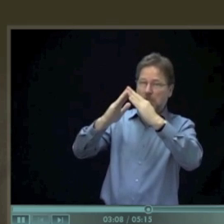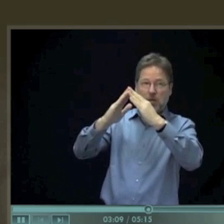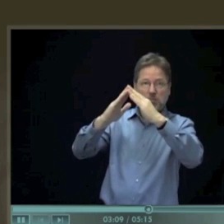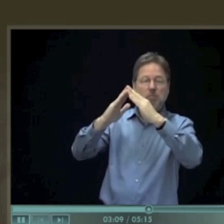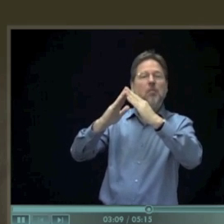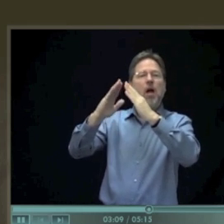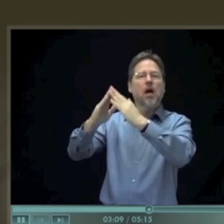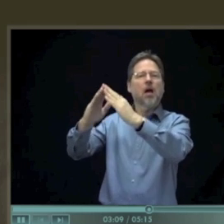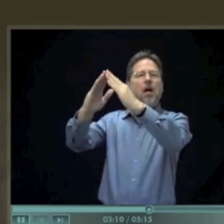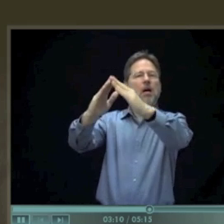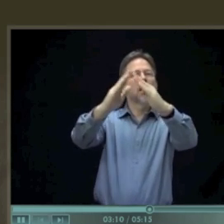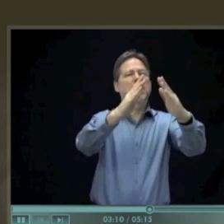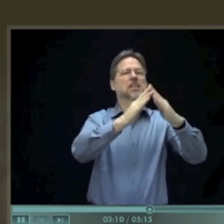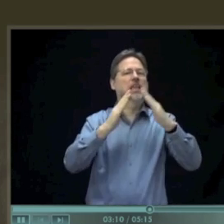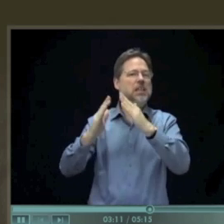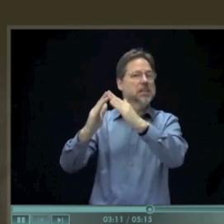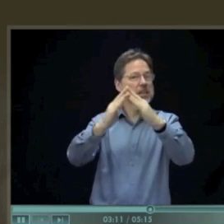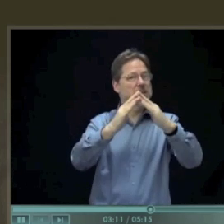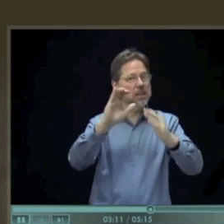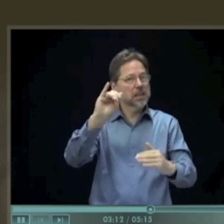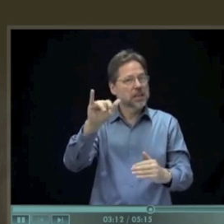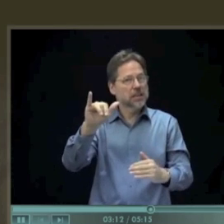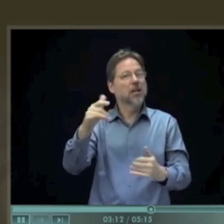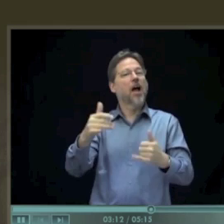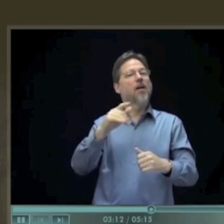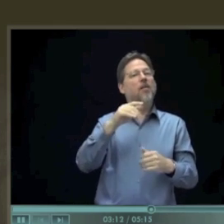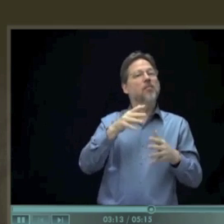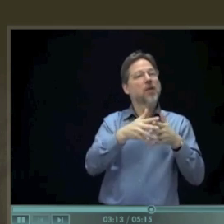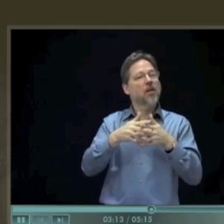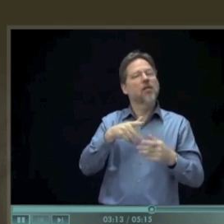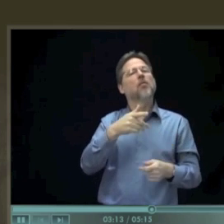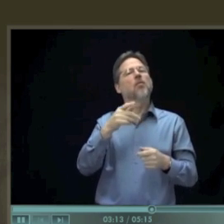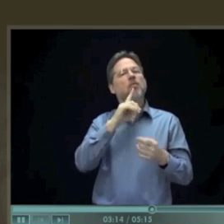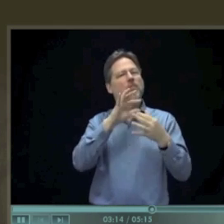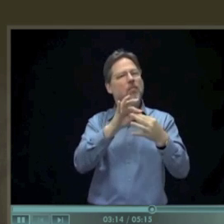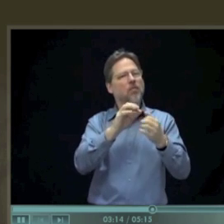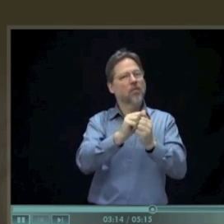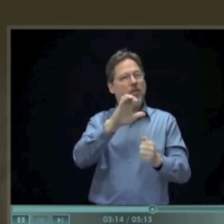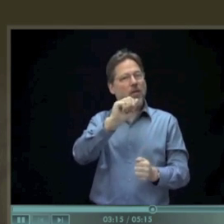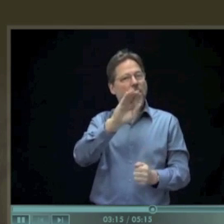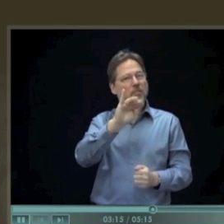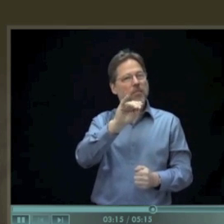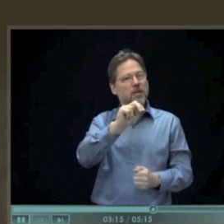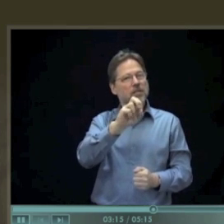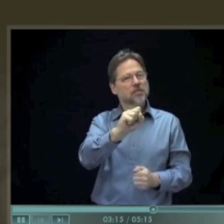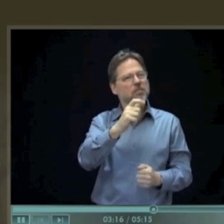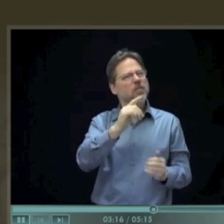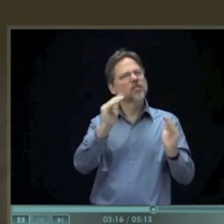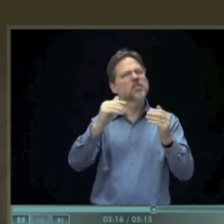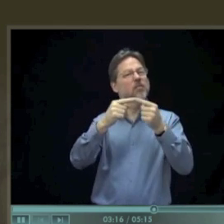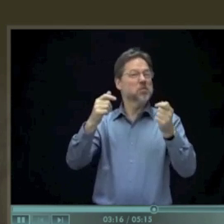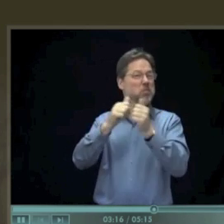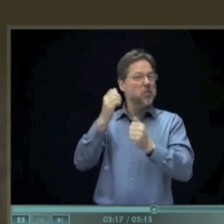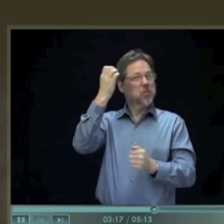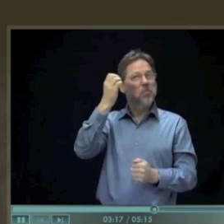logs looked like the sign for America. Similar to the way rooftops, and many rooftops,